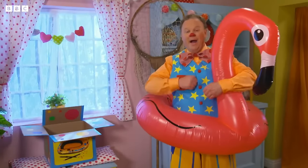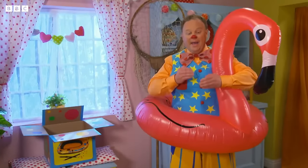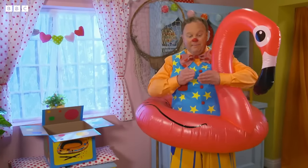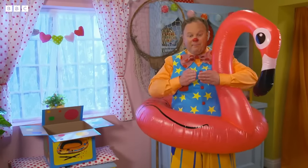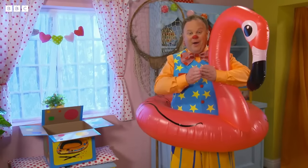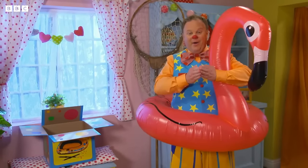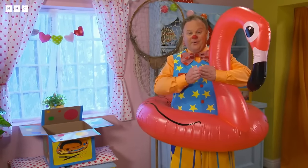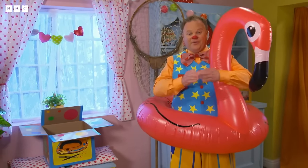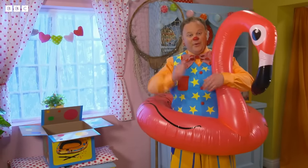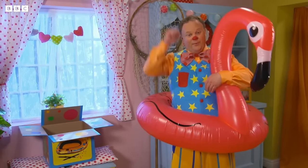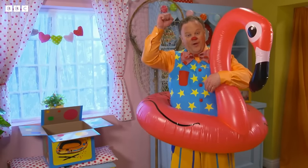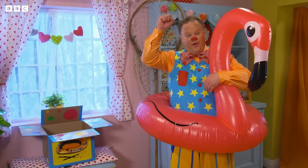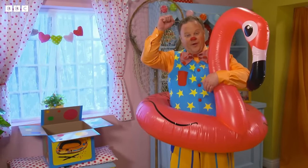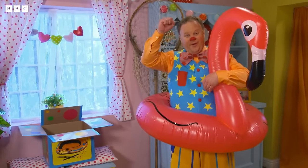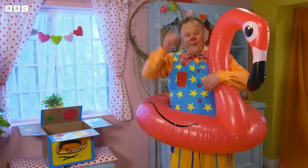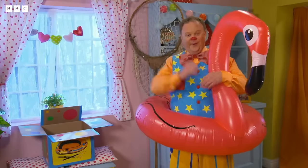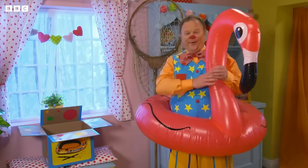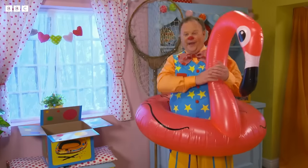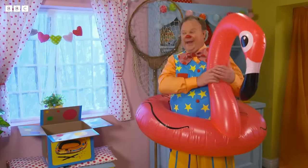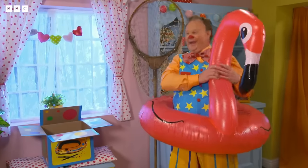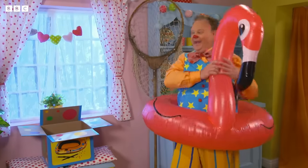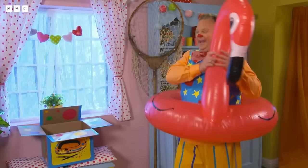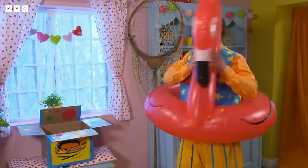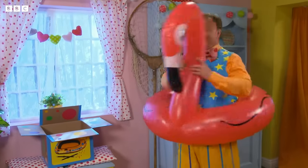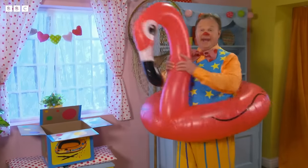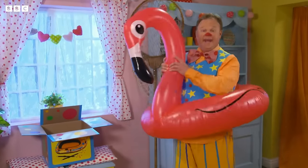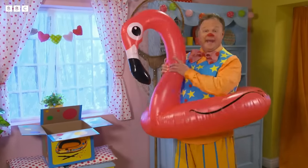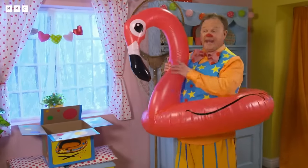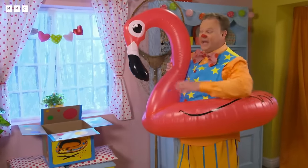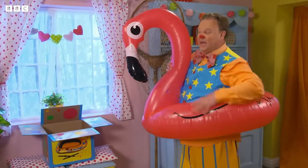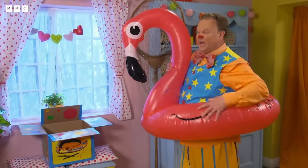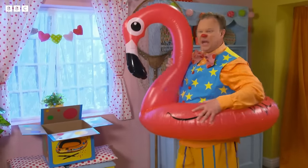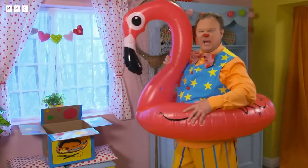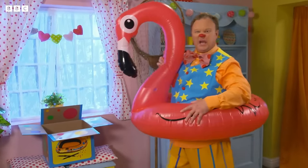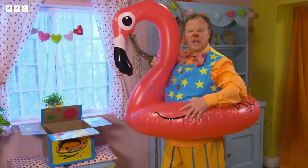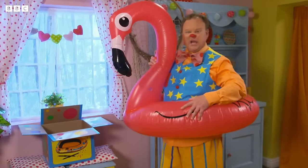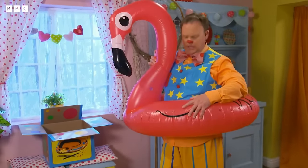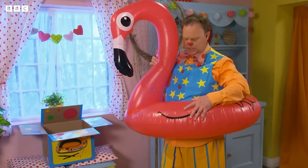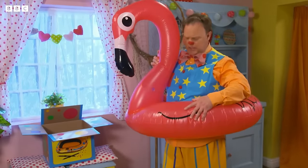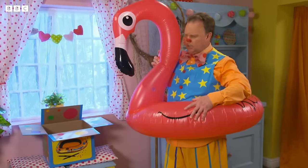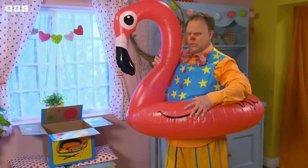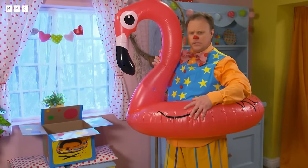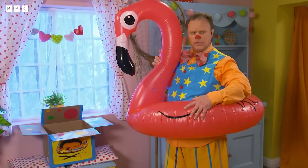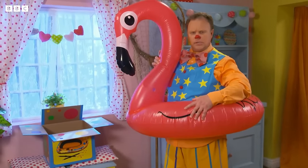My boat. Woohoo! You need to put the flamingo back in the box.